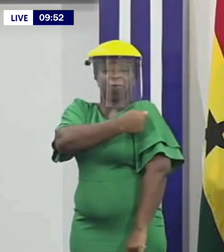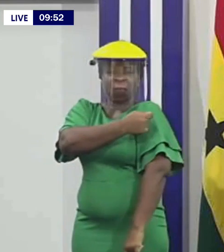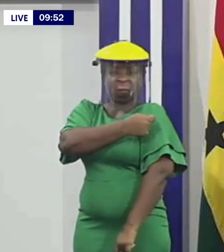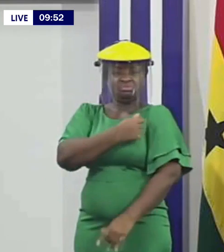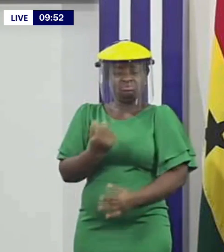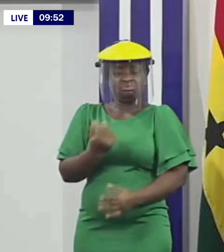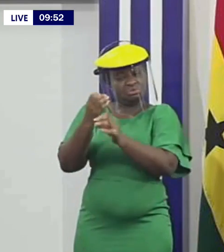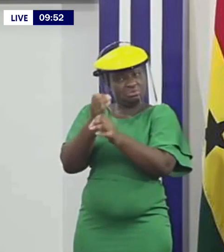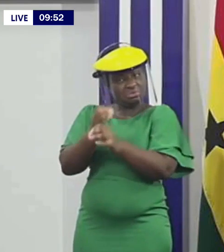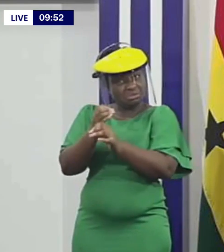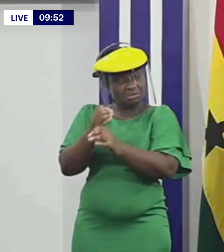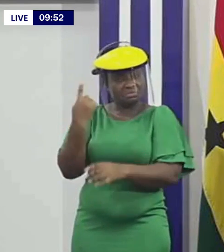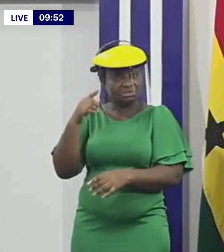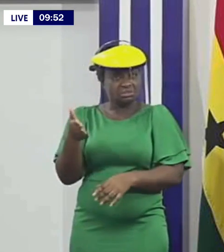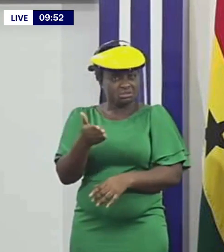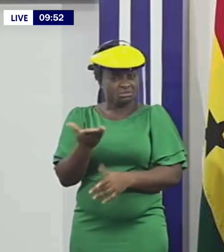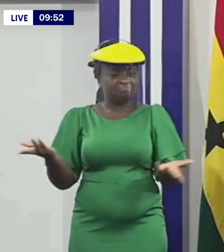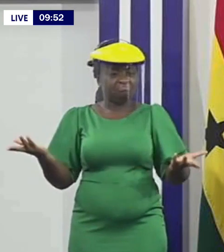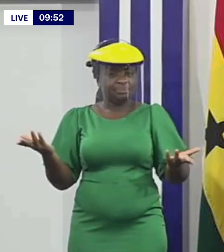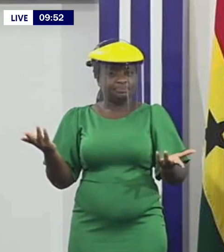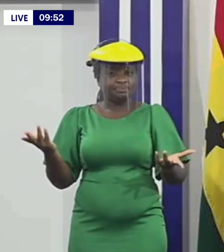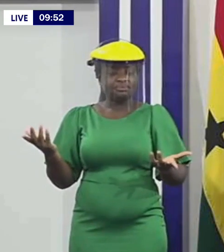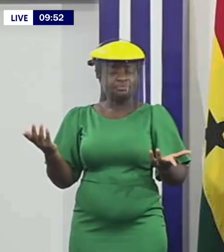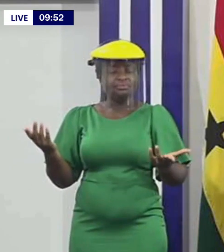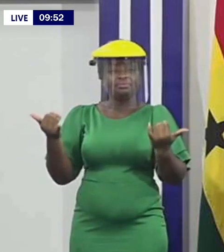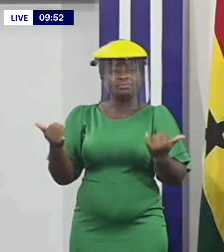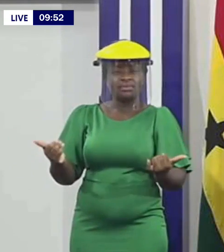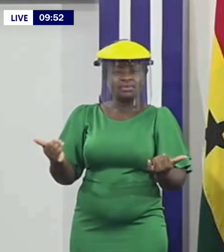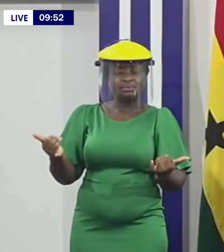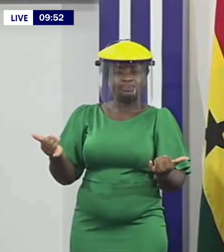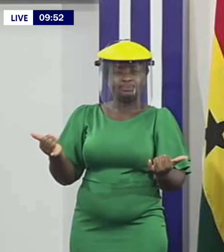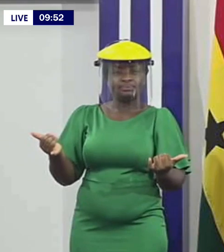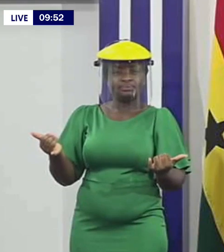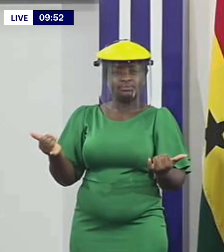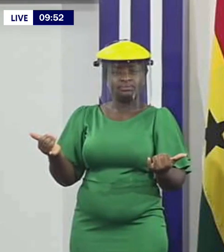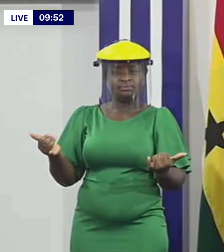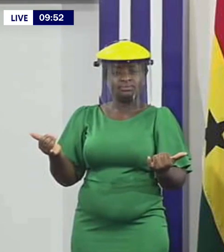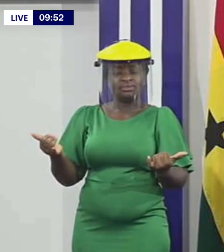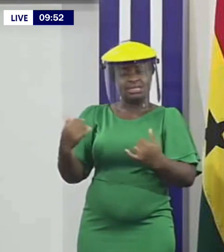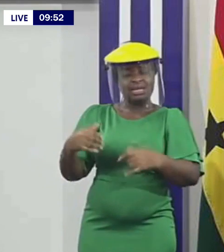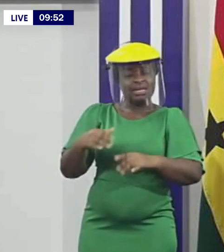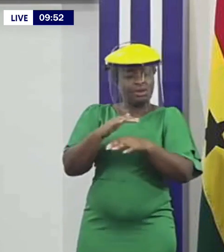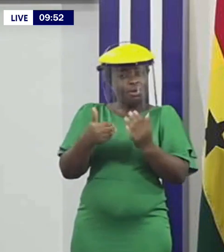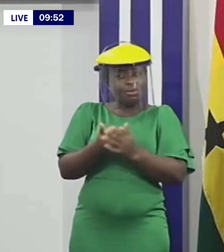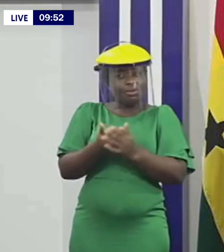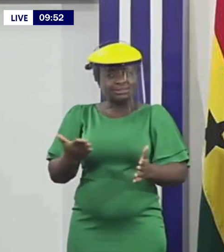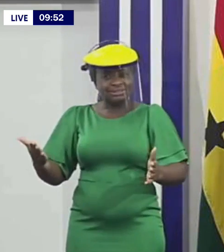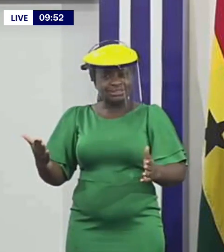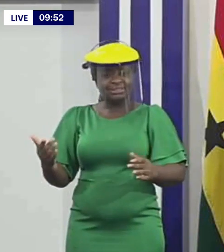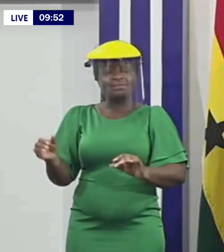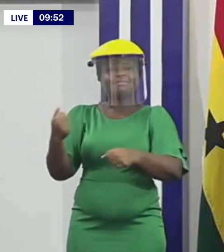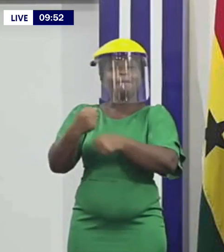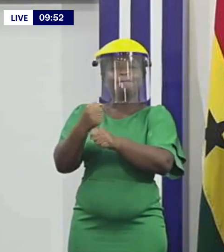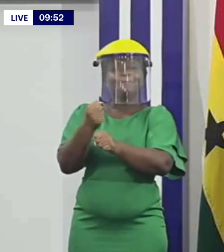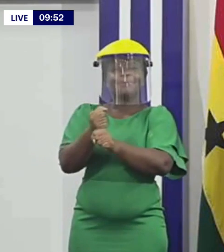virus. The NPIs, or the non-pharmaceutical interventions, have impacted positively here in